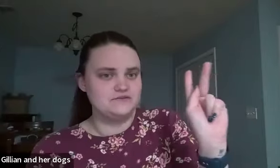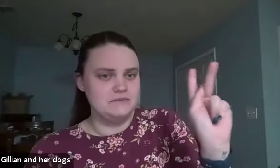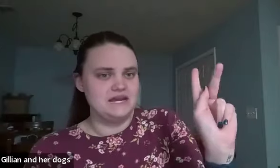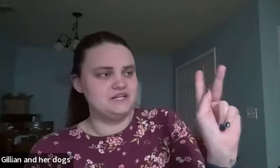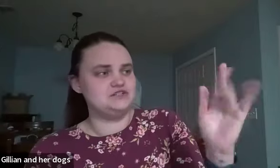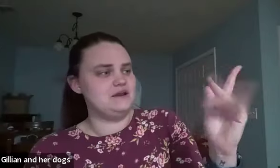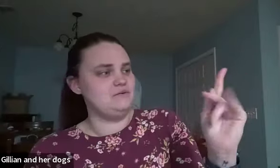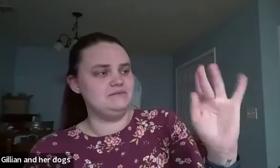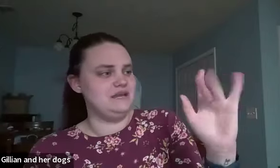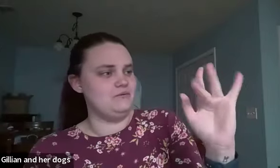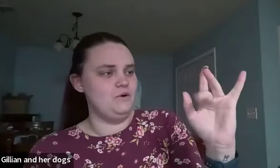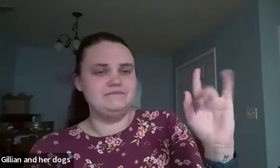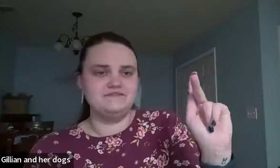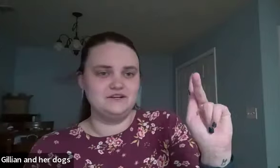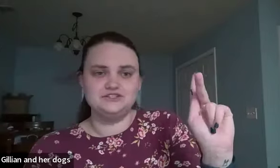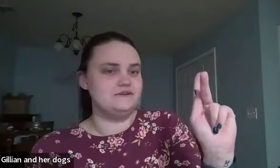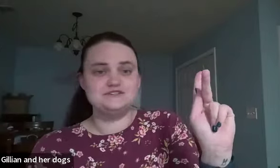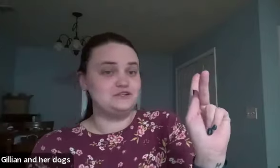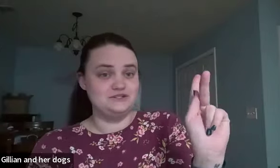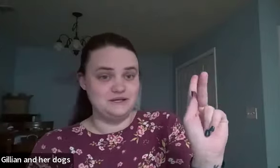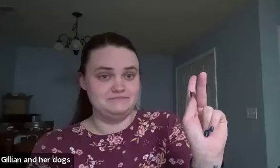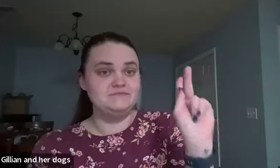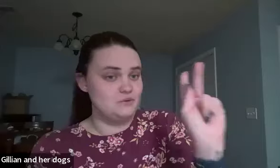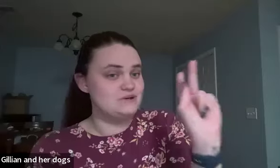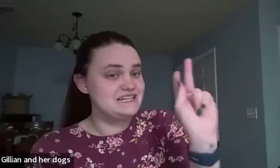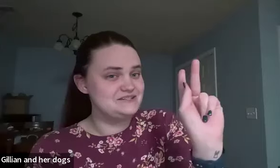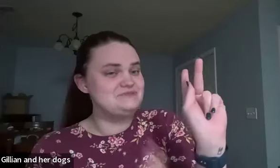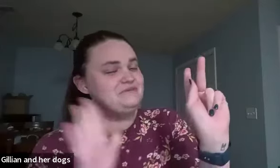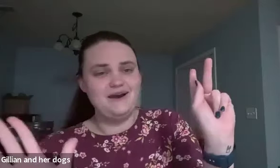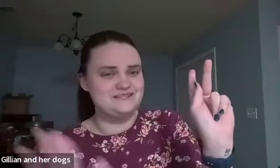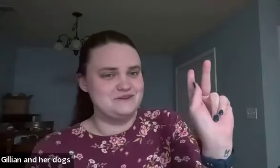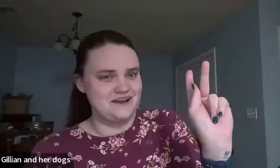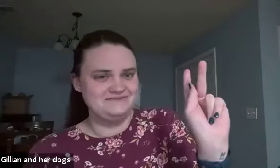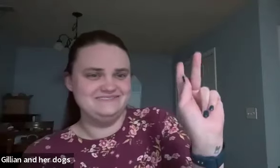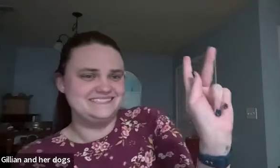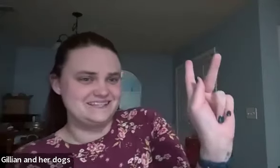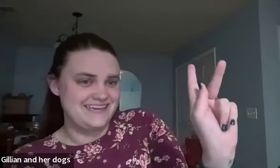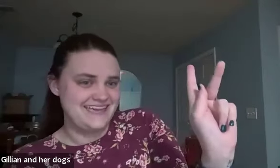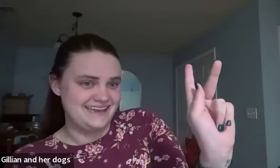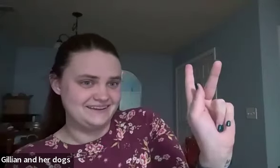hurts for a minute because you're like, wait a minute, what? Your fingers aren't used to it. But once they do, oh, it's going to be fine. So